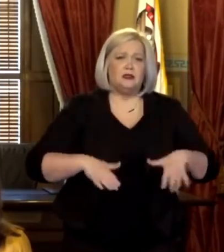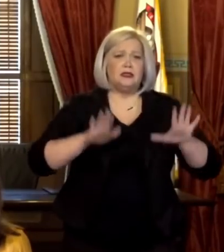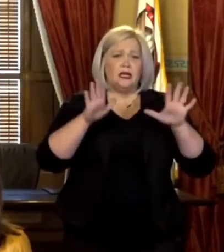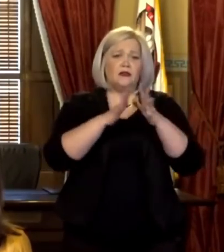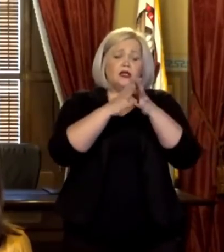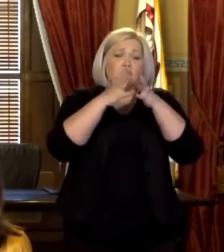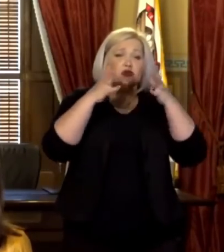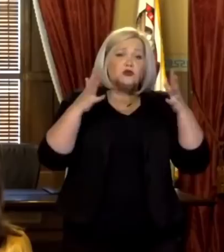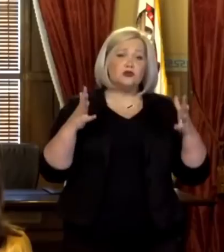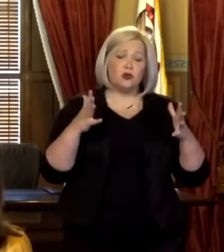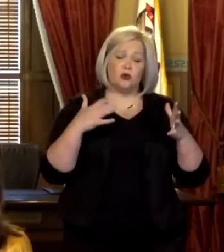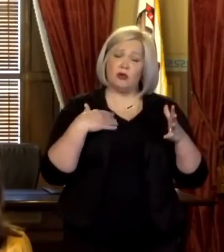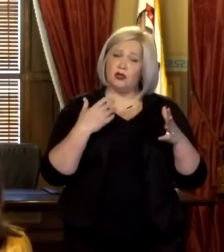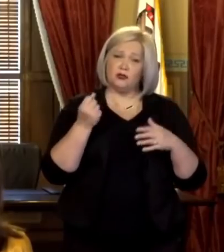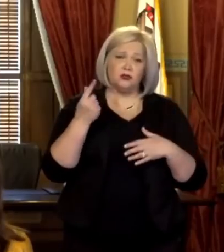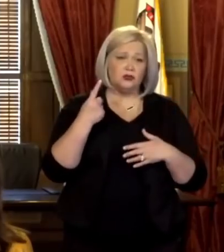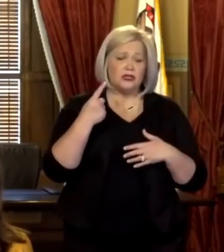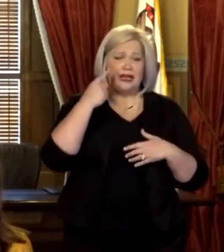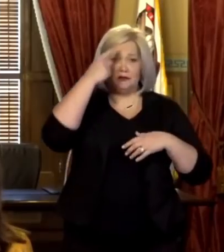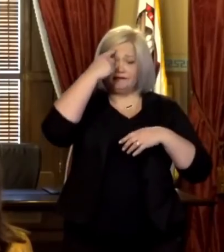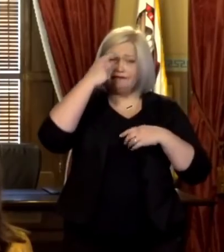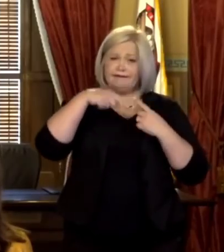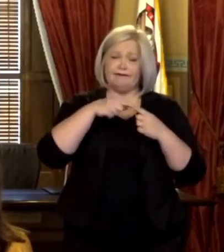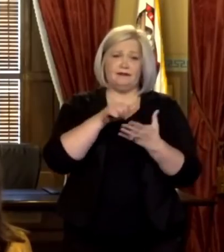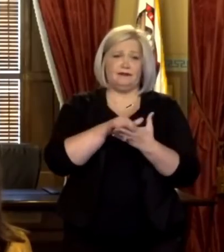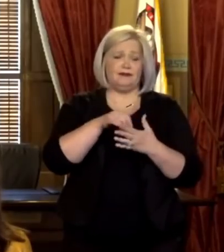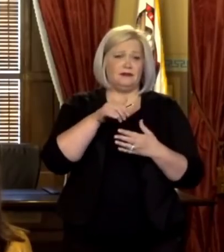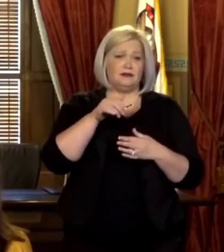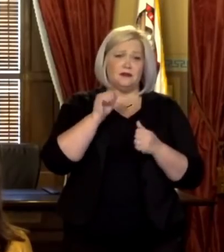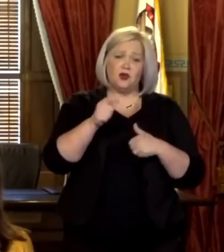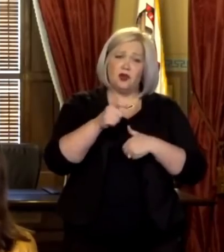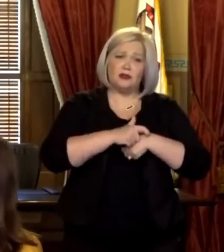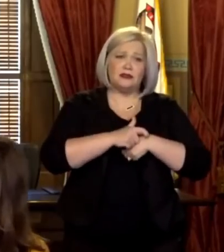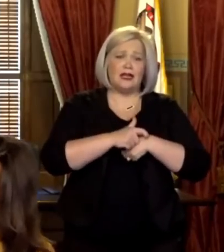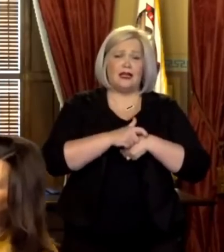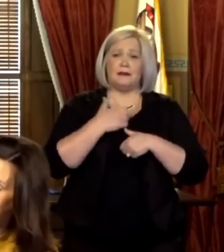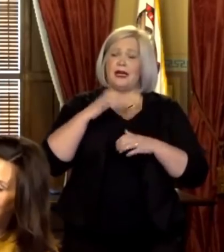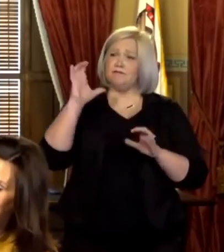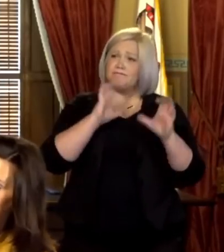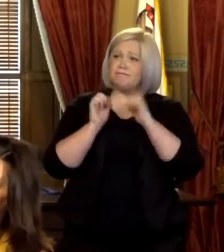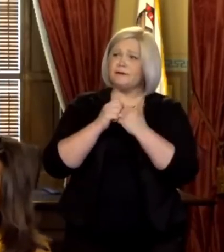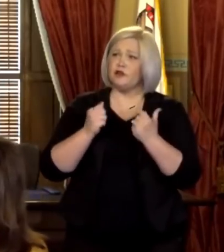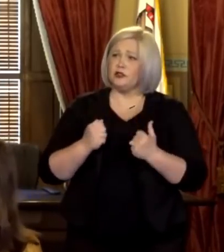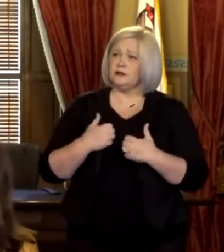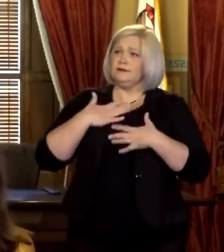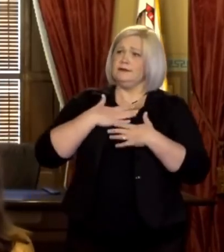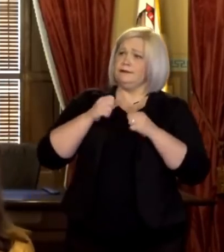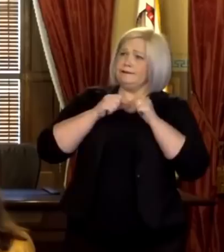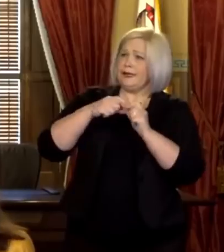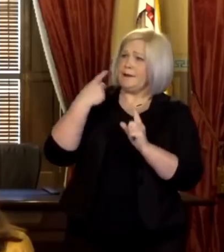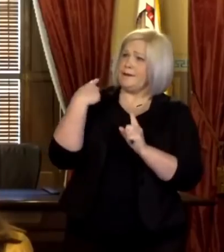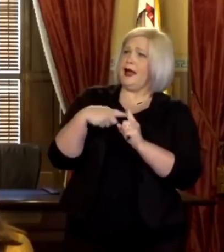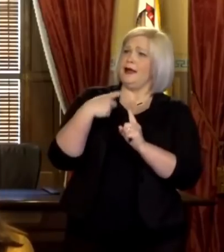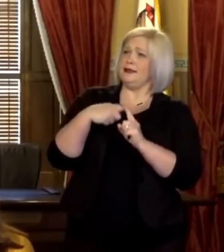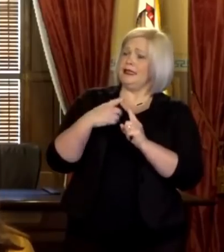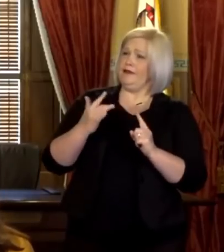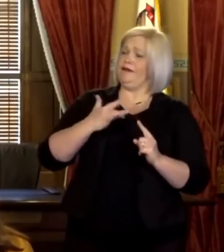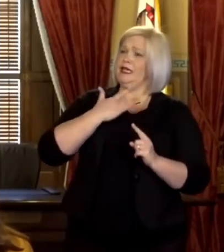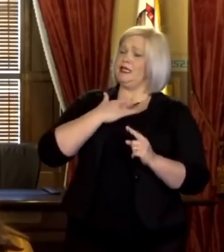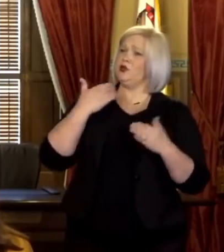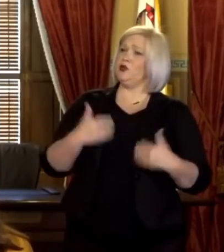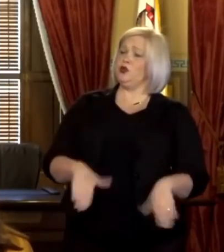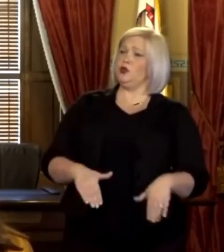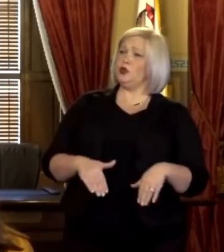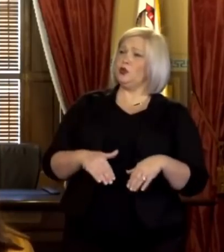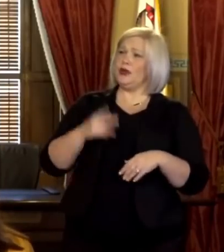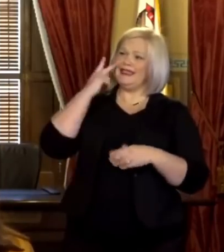now. I am always searching for sources of inspiration, and I see it in the people that we've highlighted